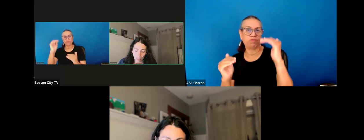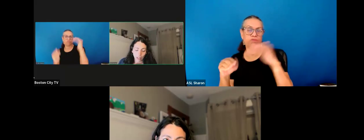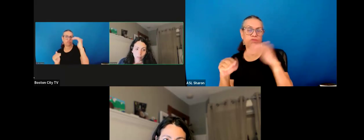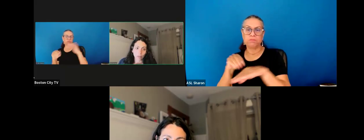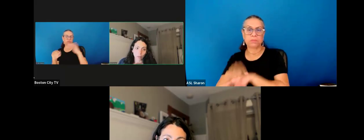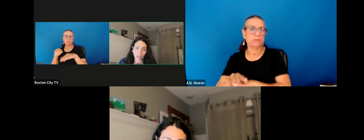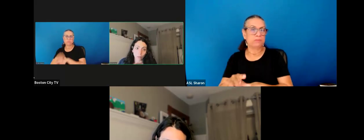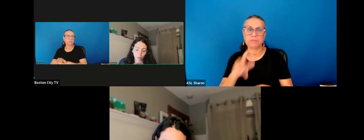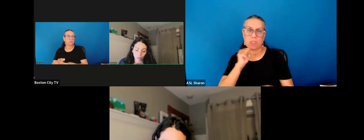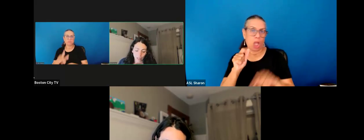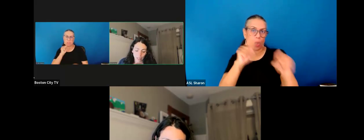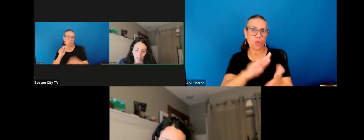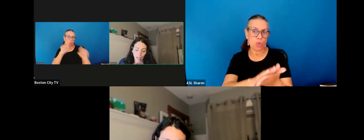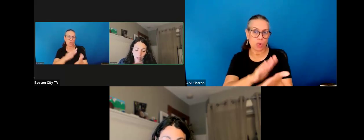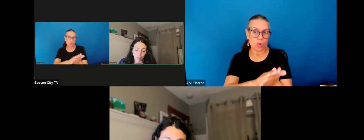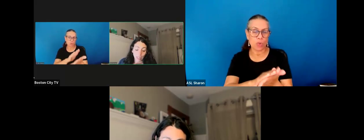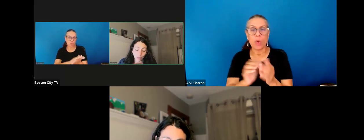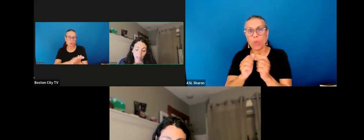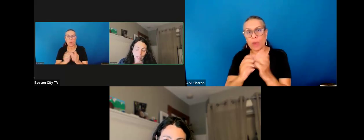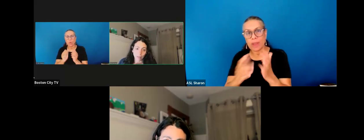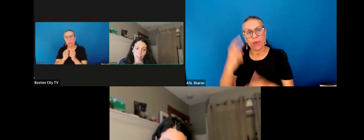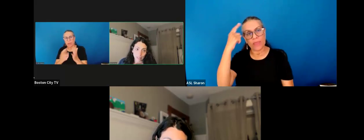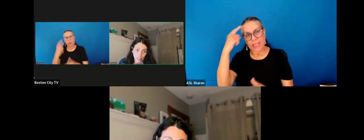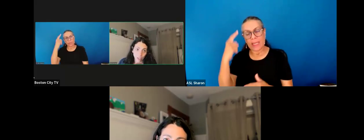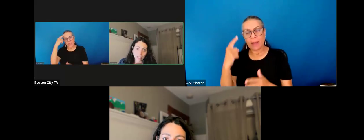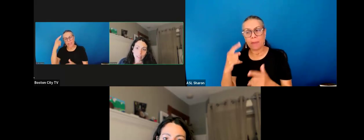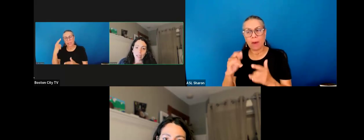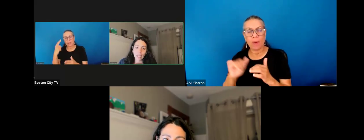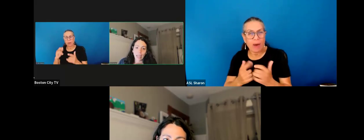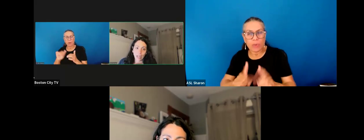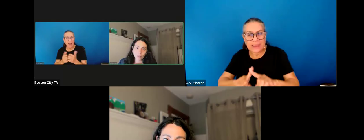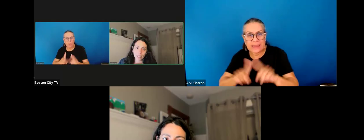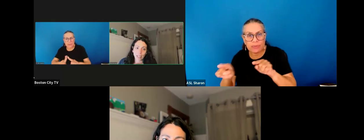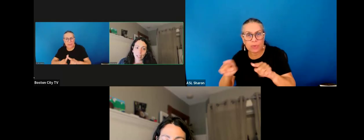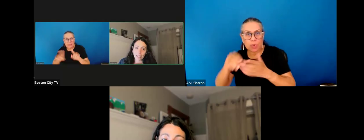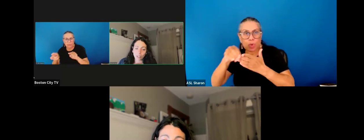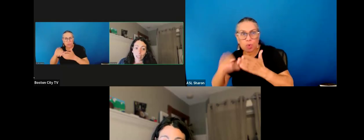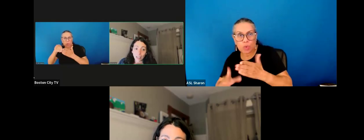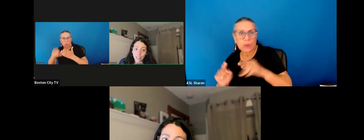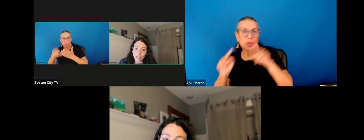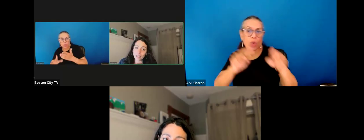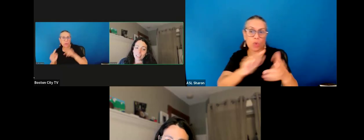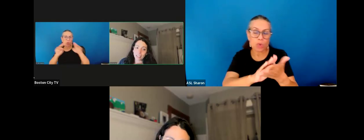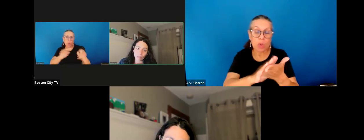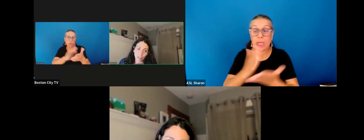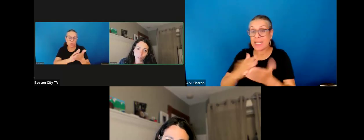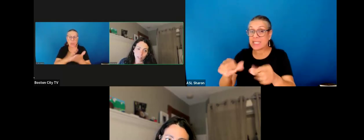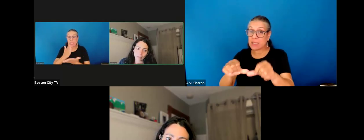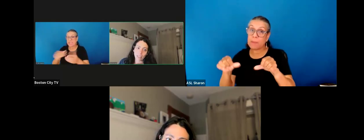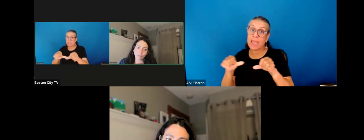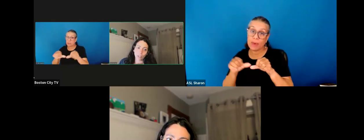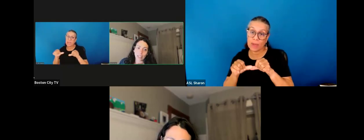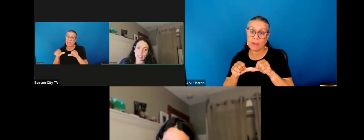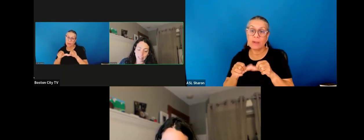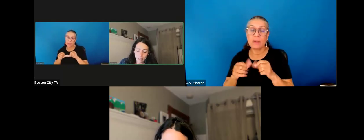admissions outcomes without really reflecting meaningful academic distinctions. And I would say that in certain areas, there is significant parental